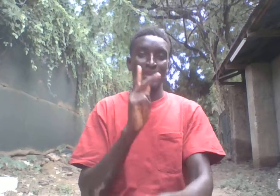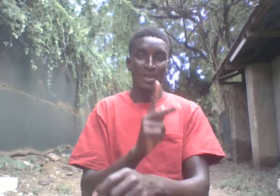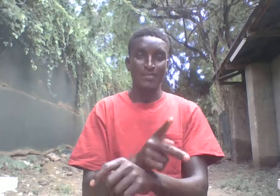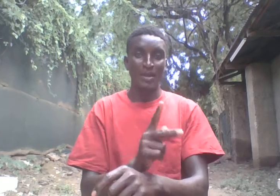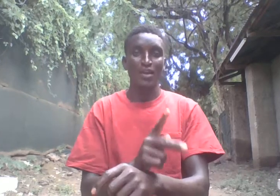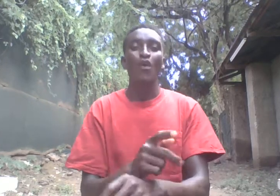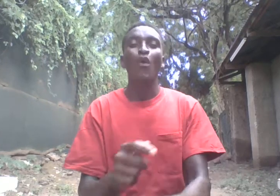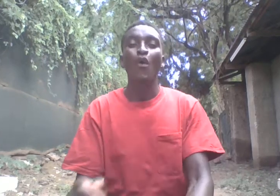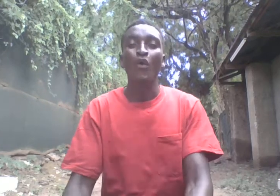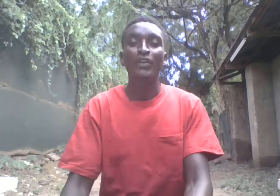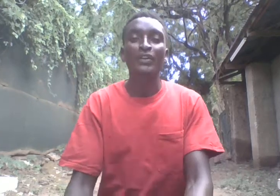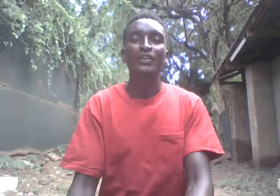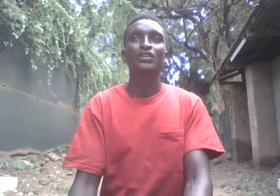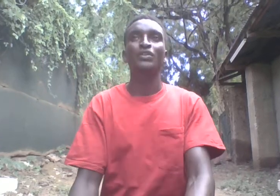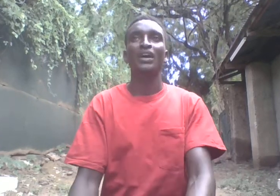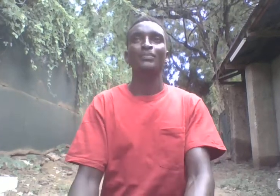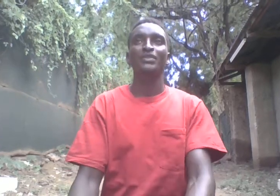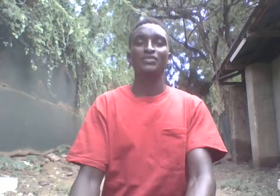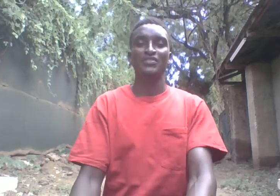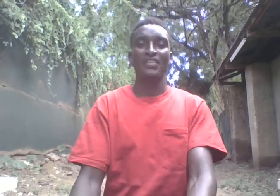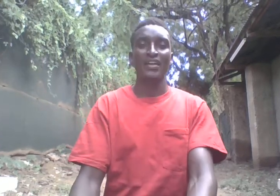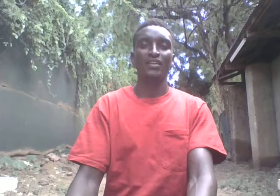Shopkeeper. Or you can personify. It's